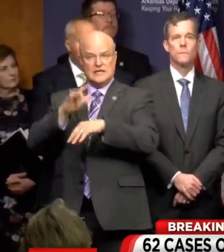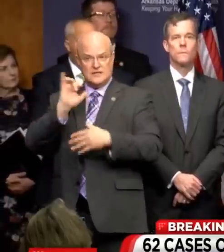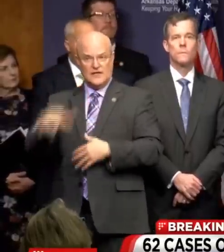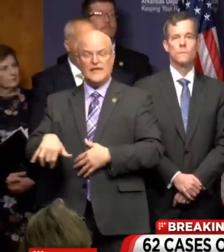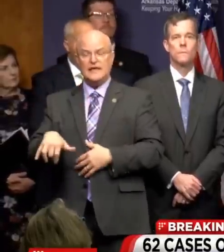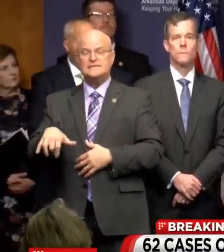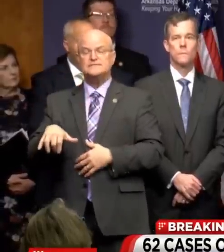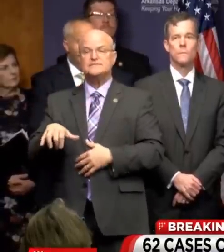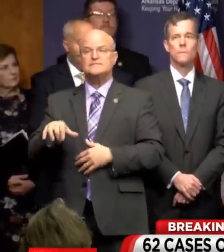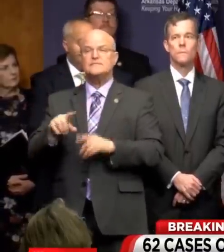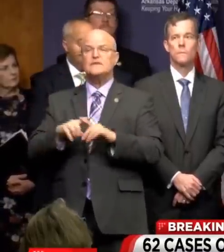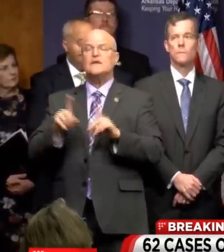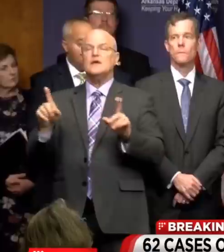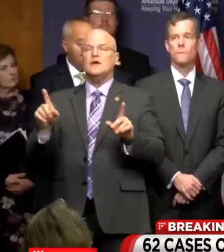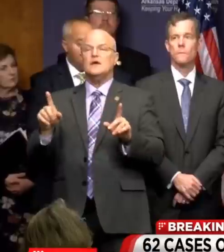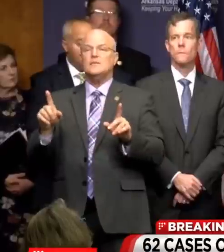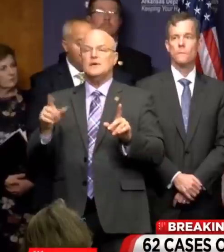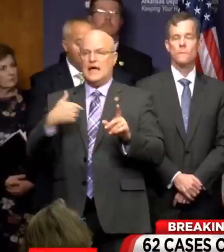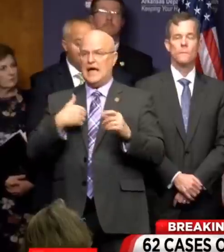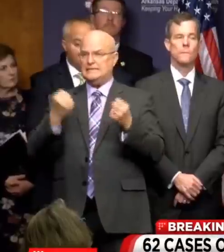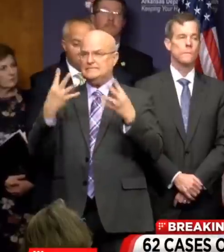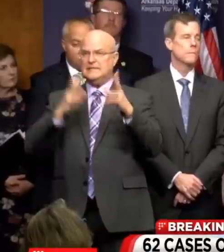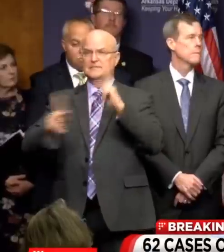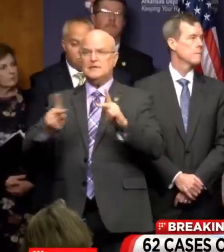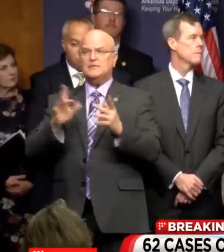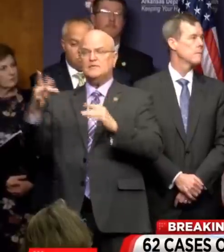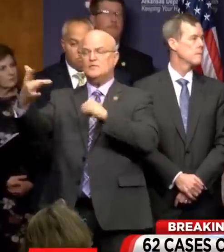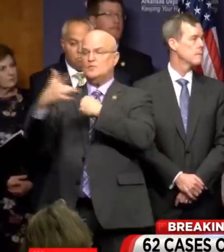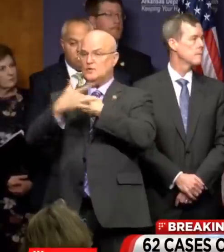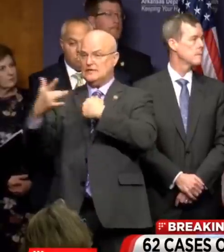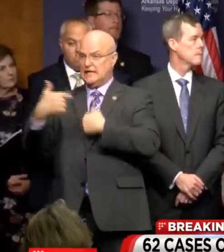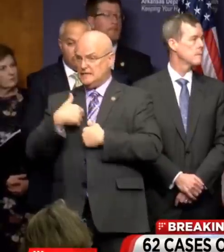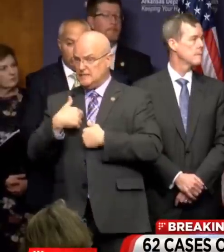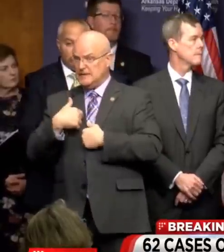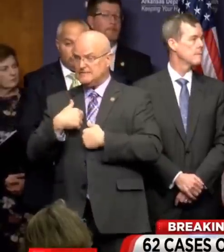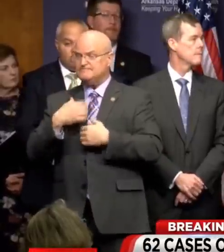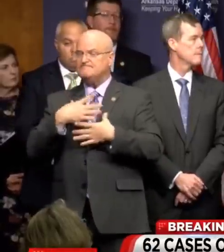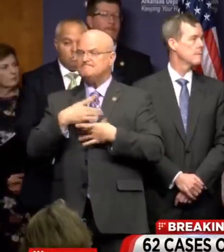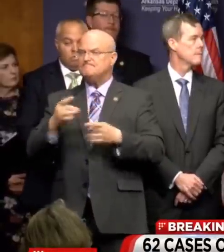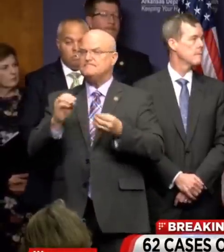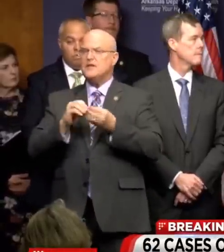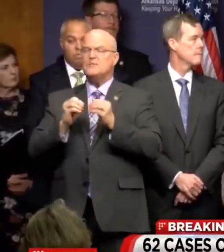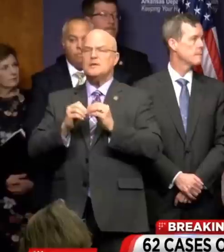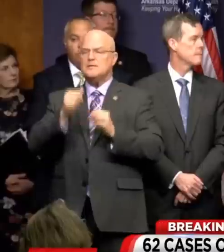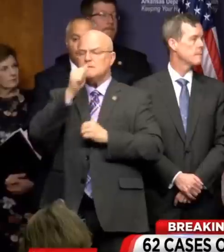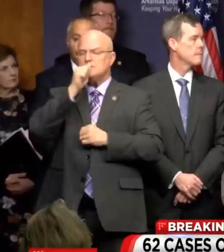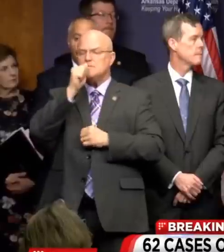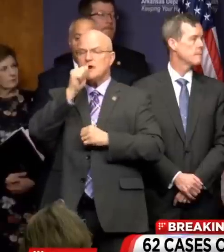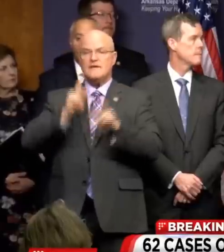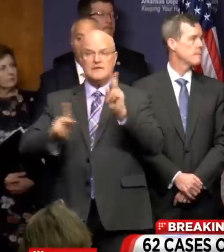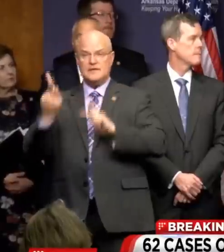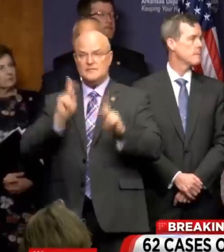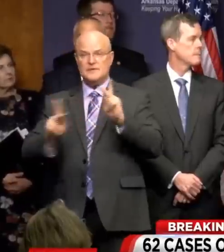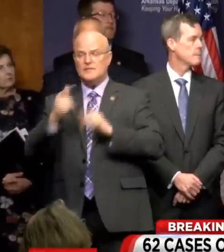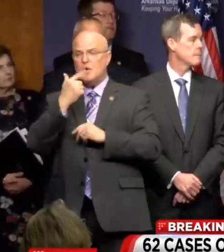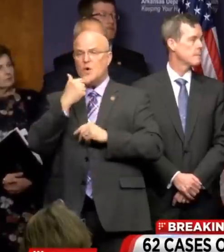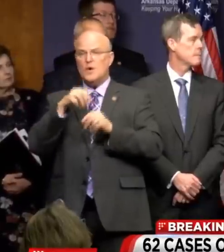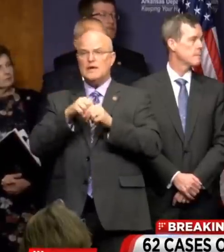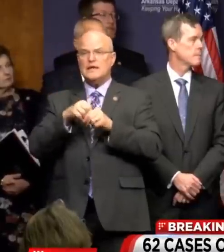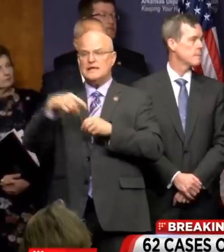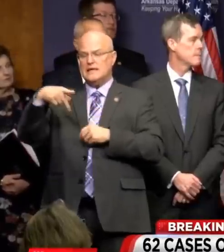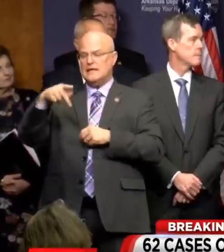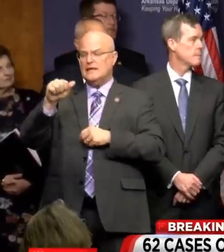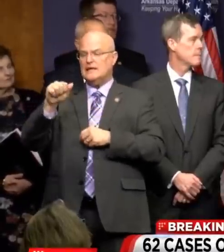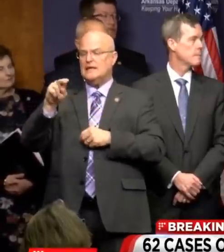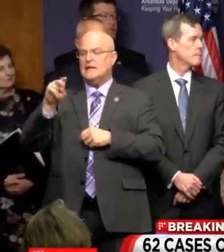this, but I've had a number of people who've reached out to me, and interestingly, I've had a number of private citizens who, in a panic